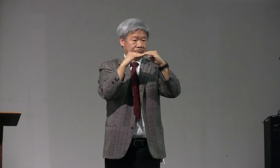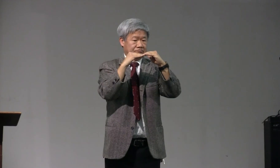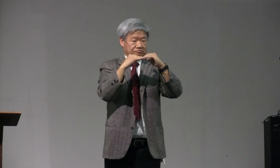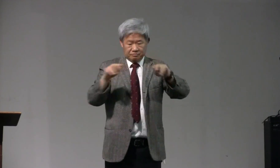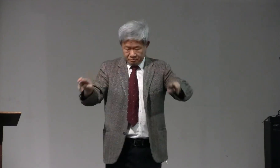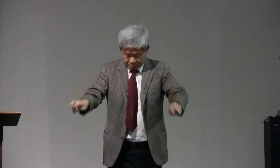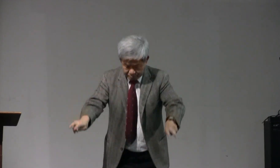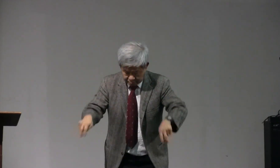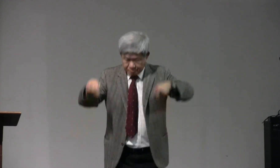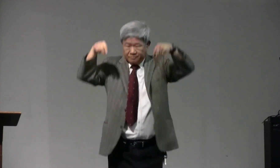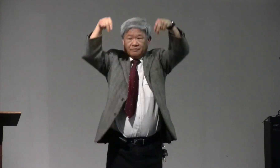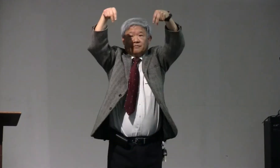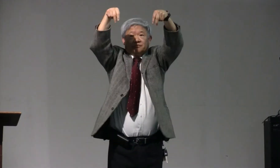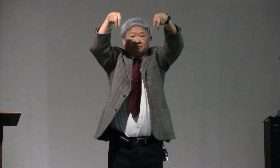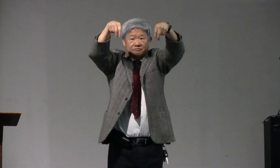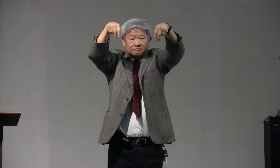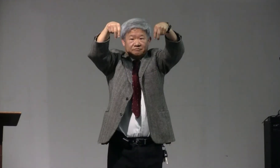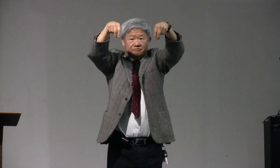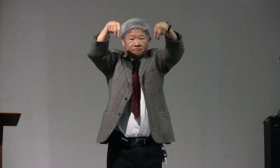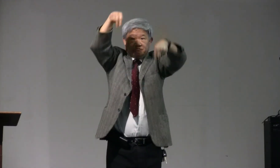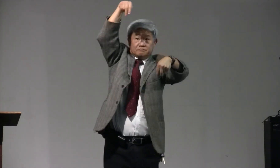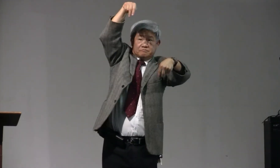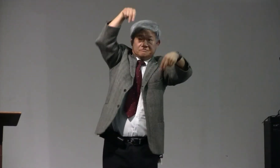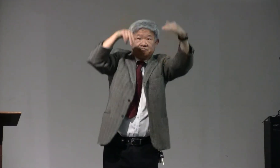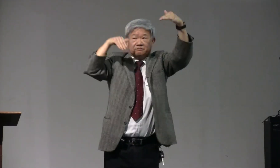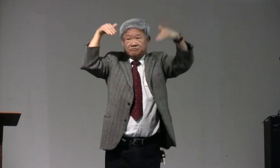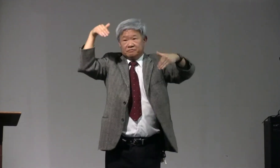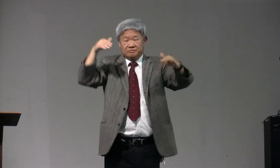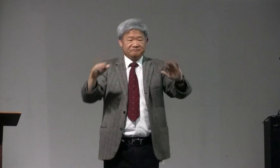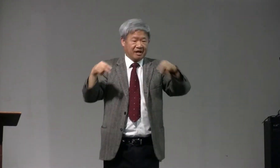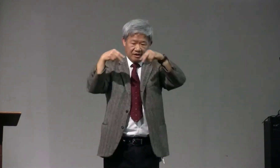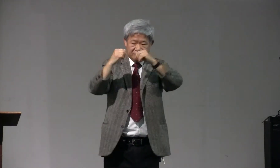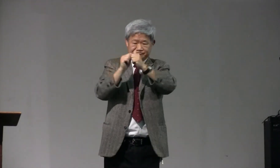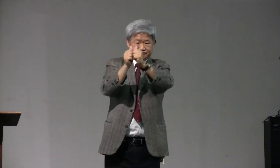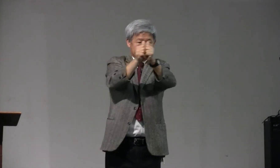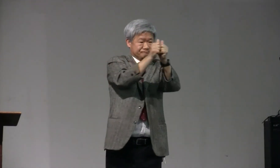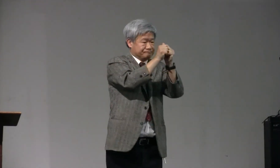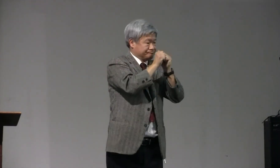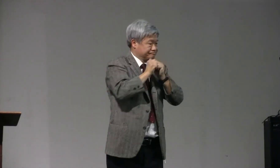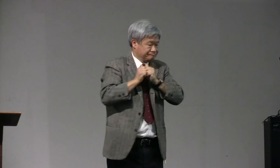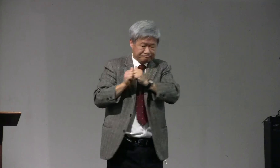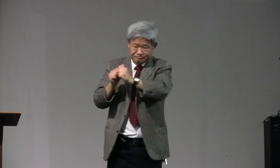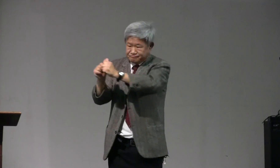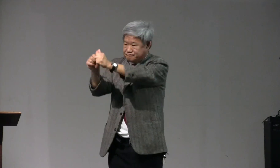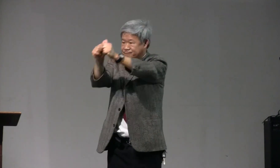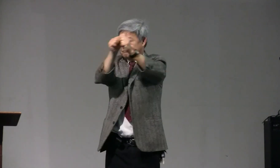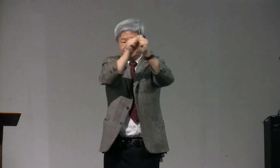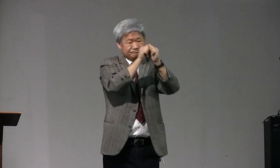In God's eyes, they're equal. When you go before the throne, we will all be